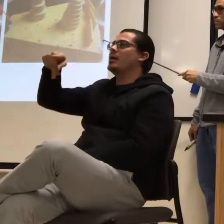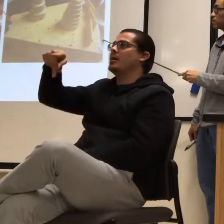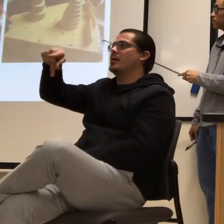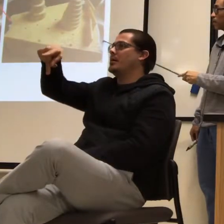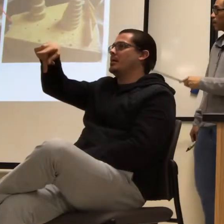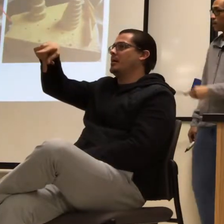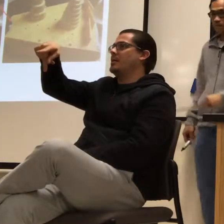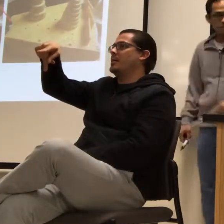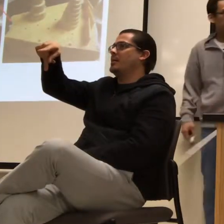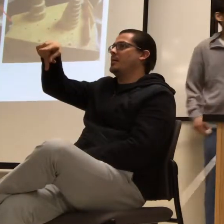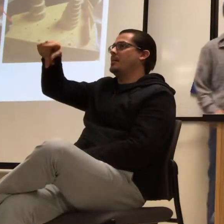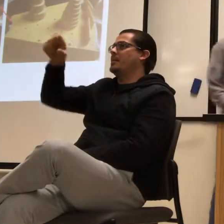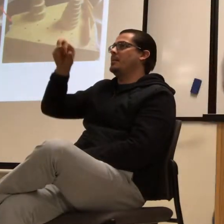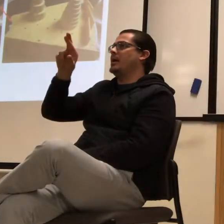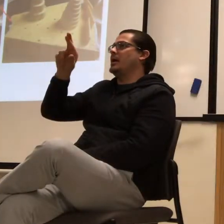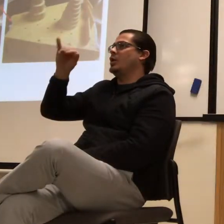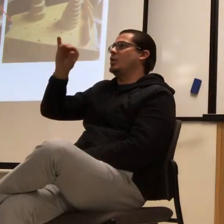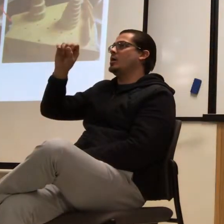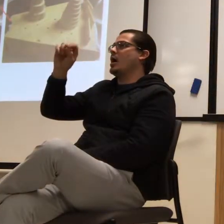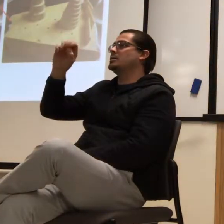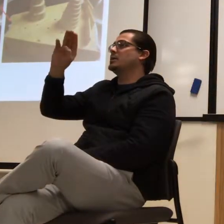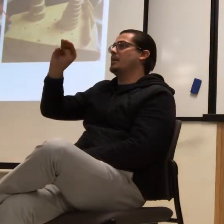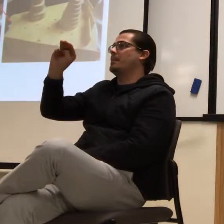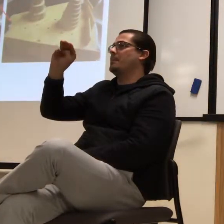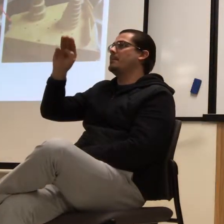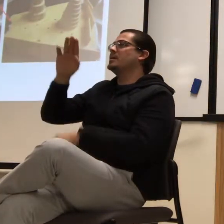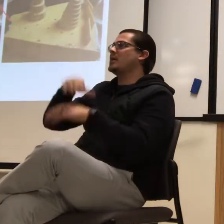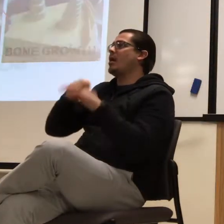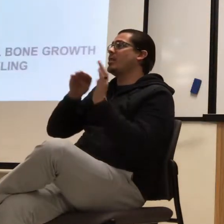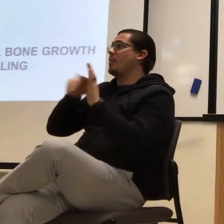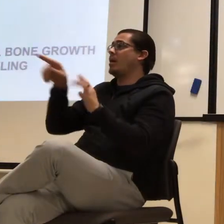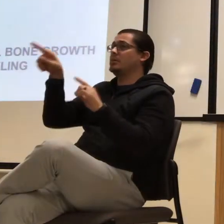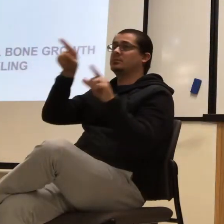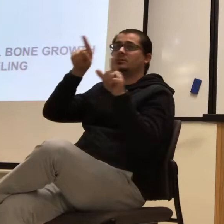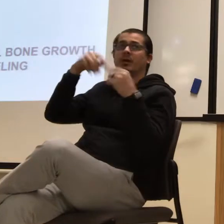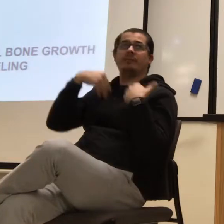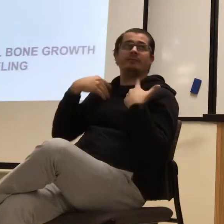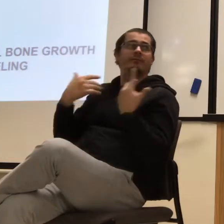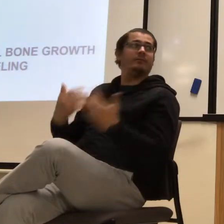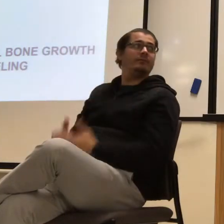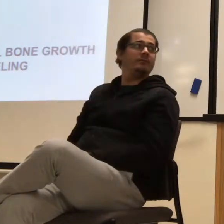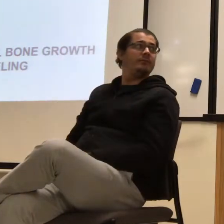Periosteum. Yeah. So it's on the models. All